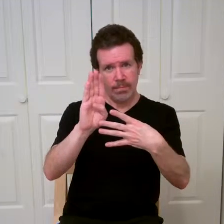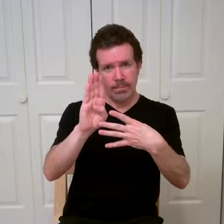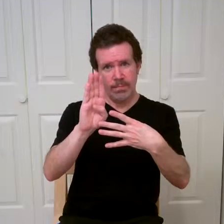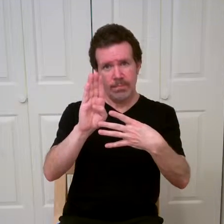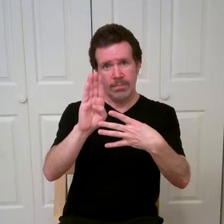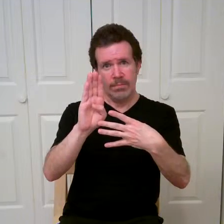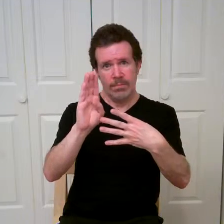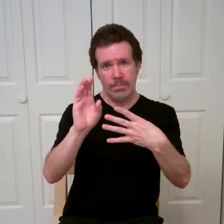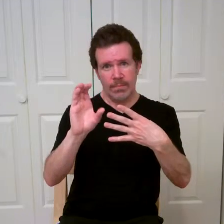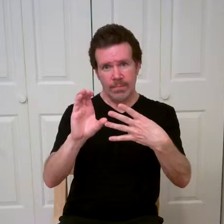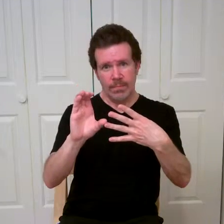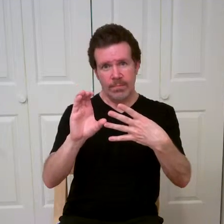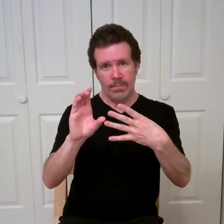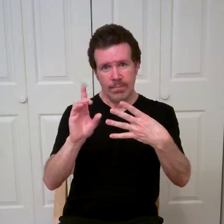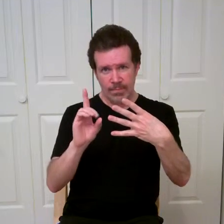technology.